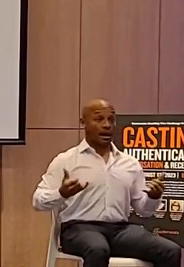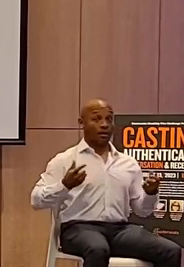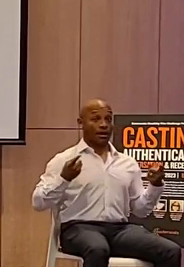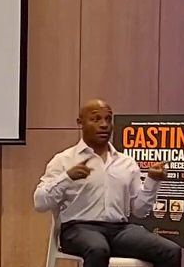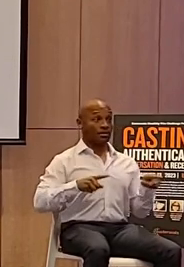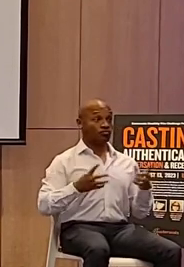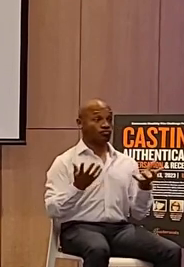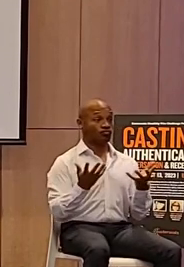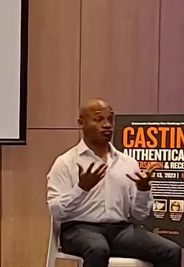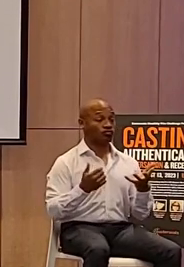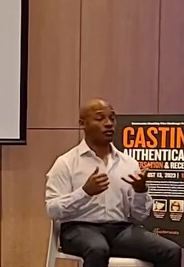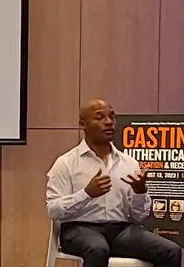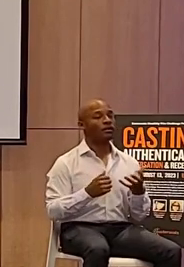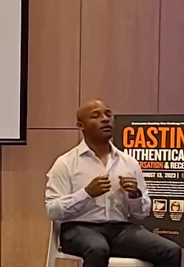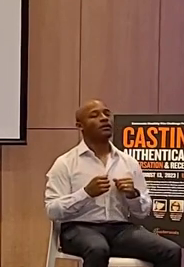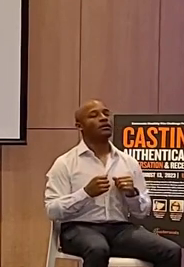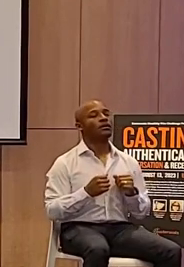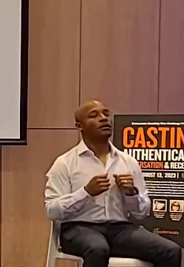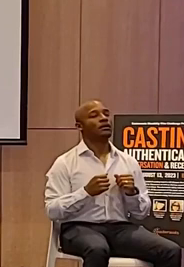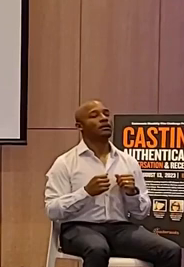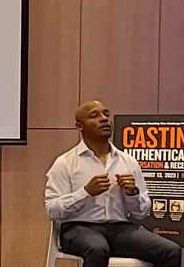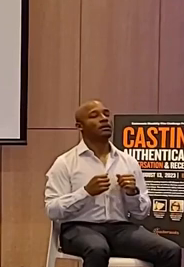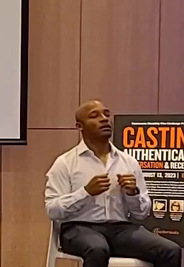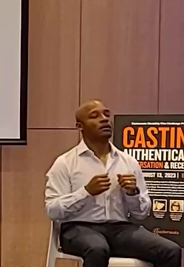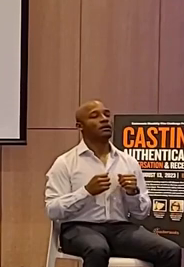is there's, whether it's been